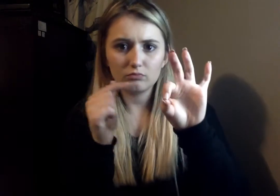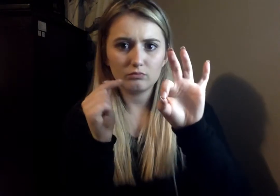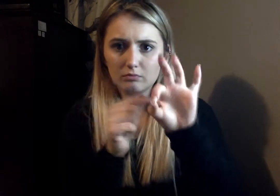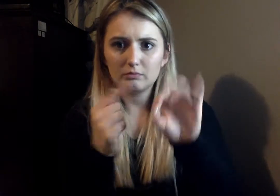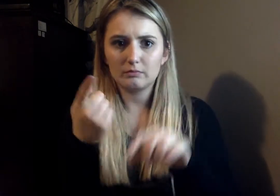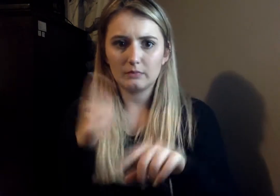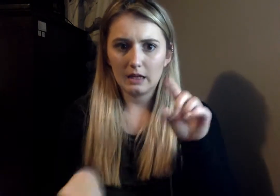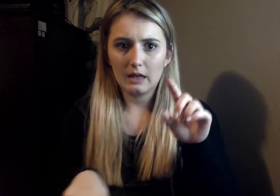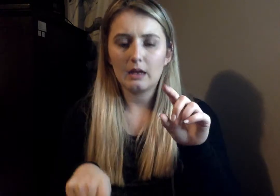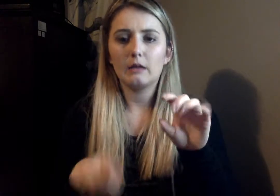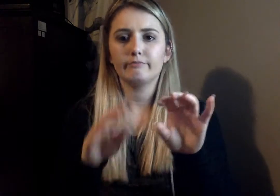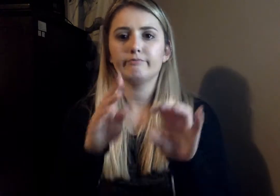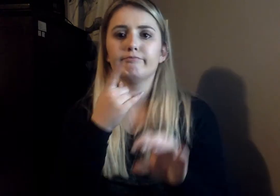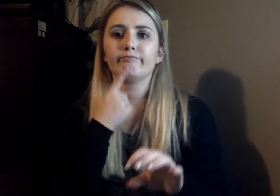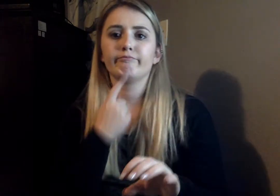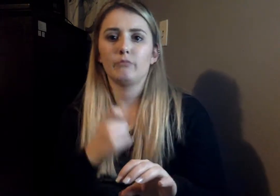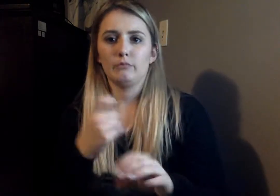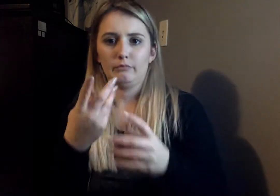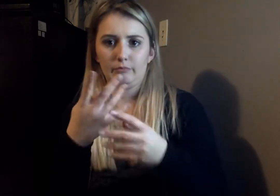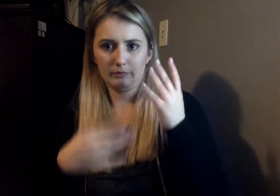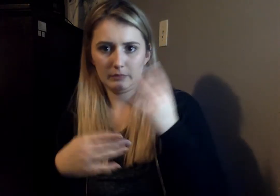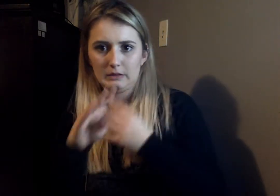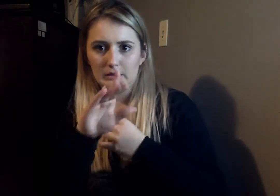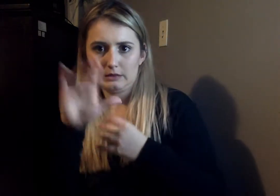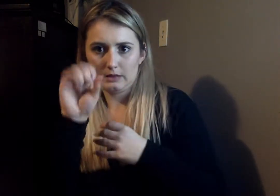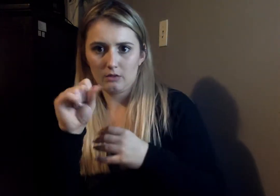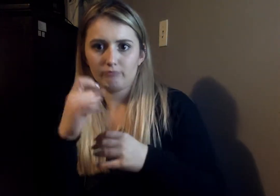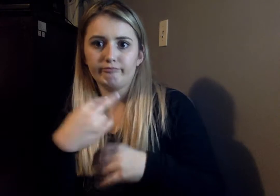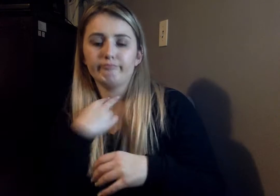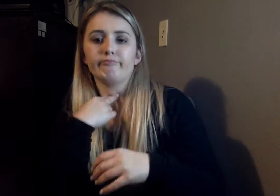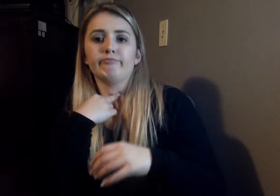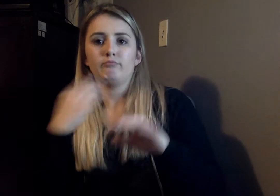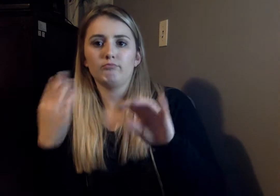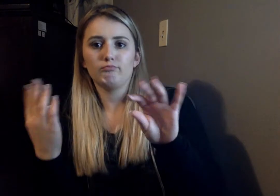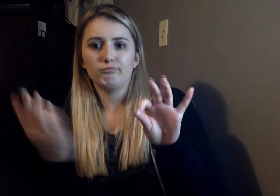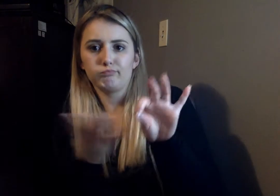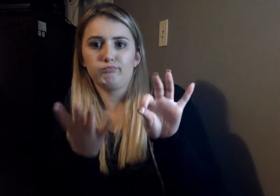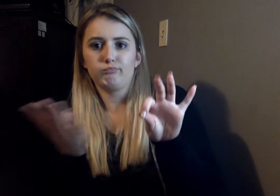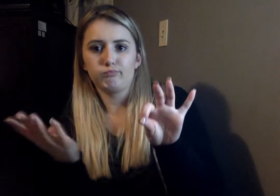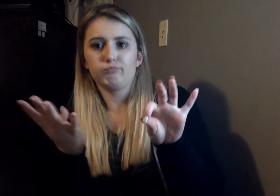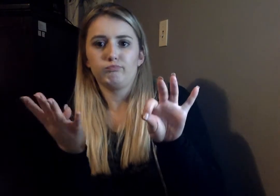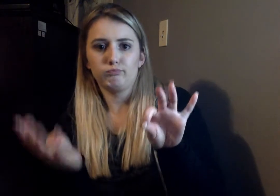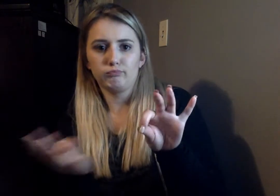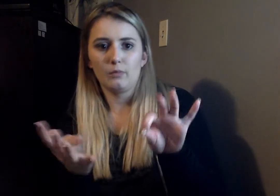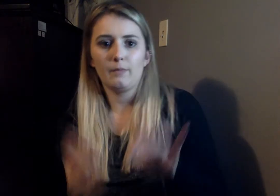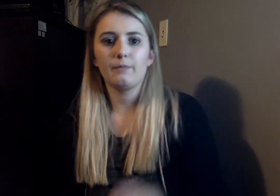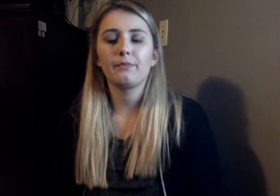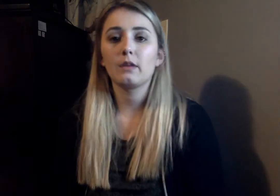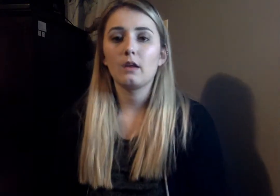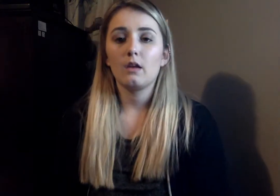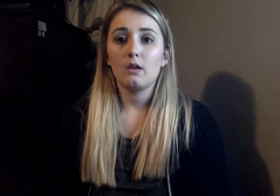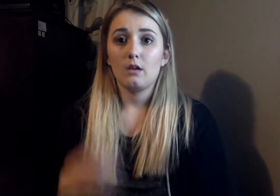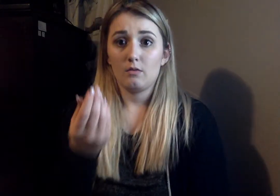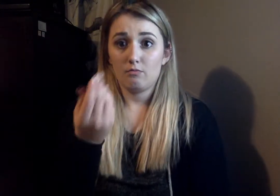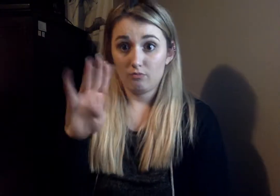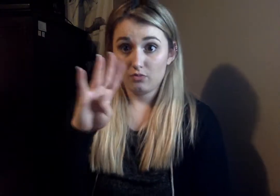of them. Because the space and the white blood cells are both more transparent to blue light than the red blood cells normally